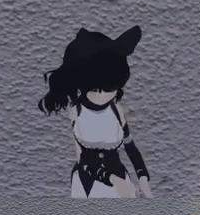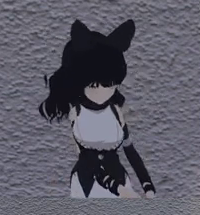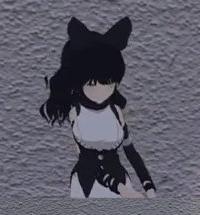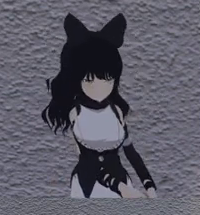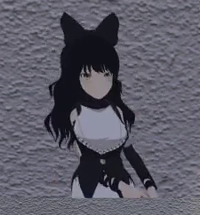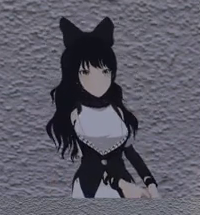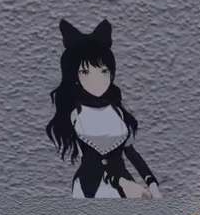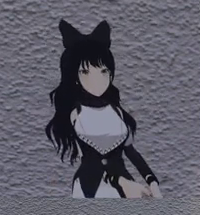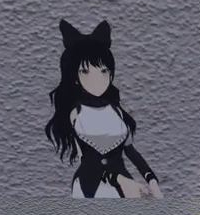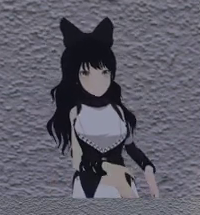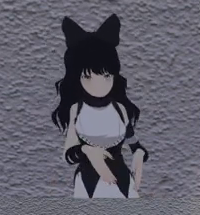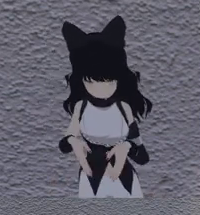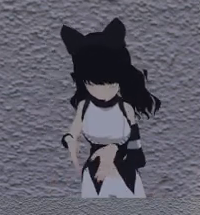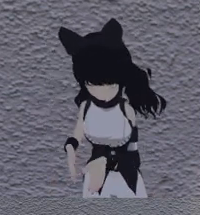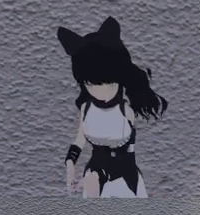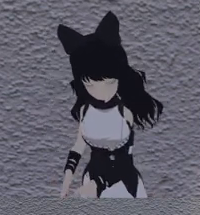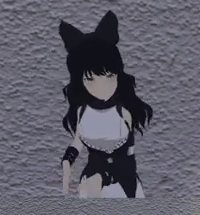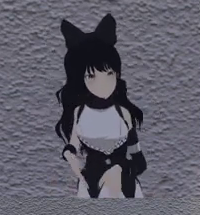Now this sign, pants.